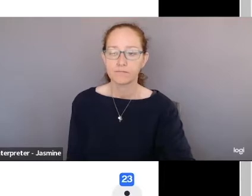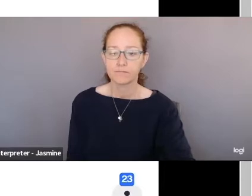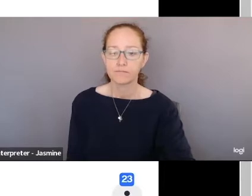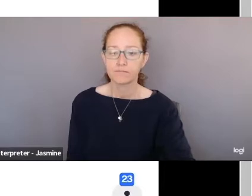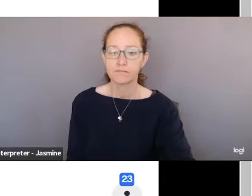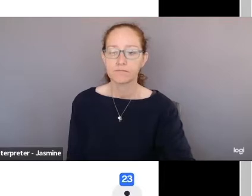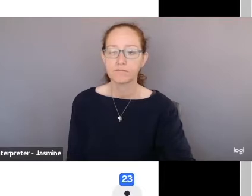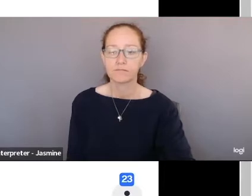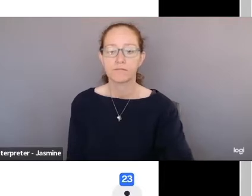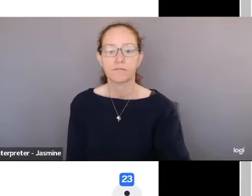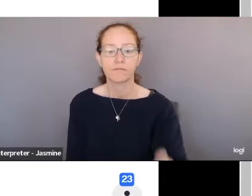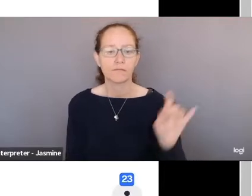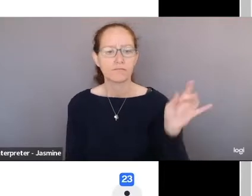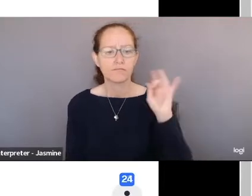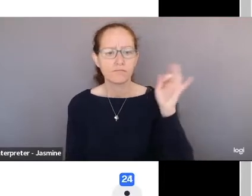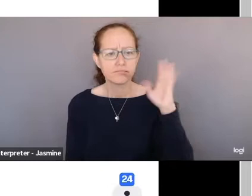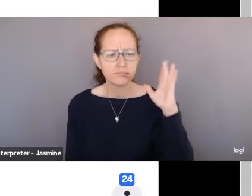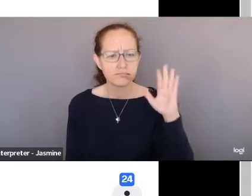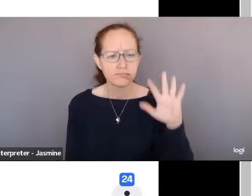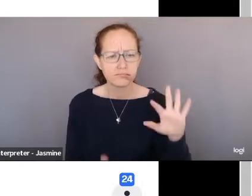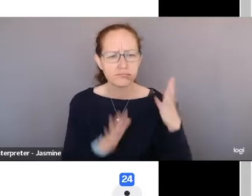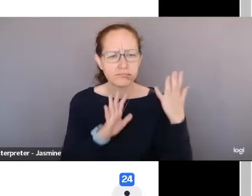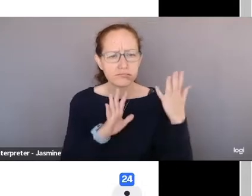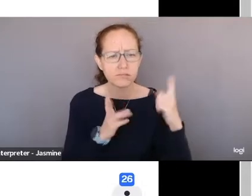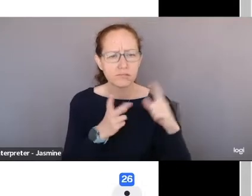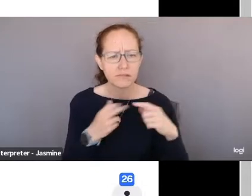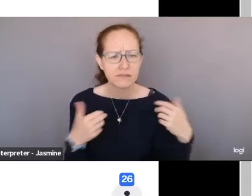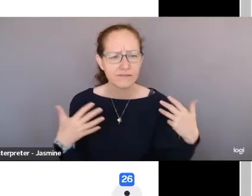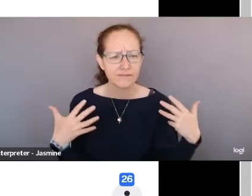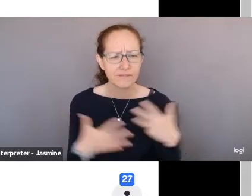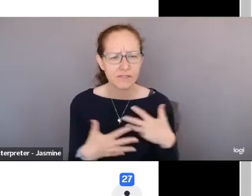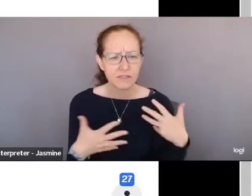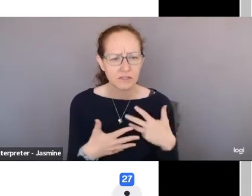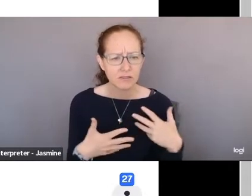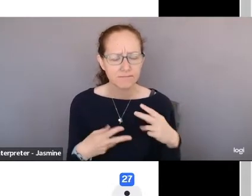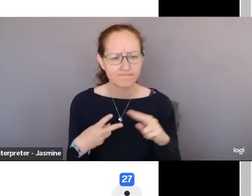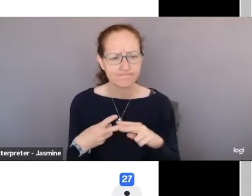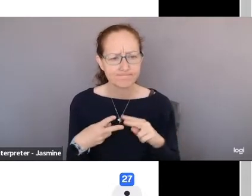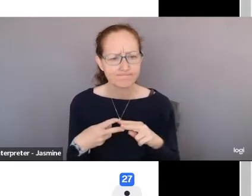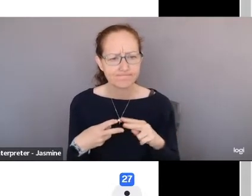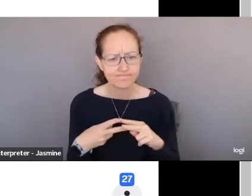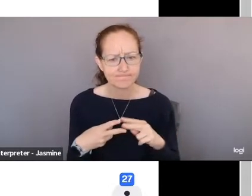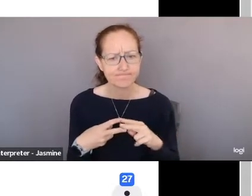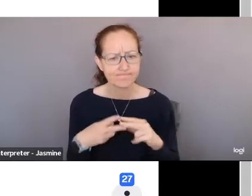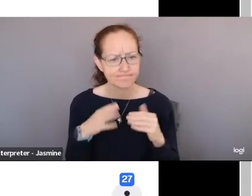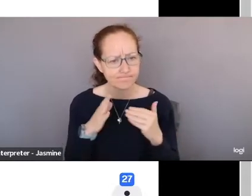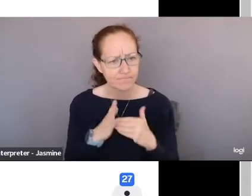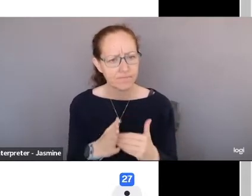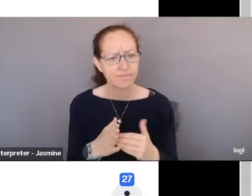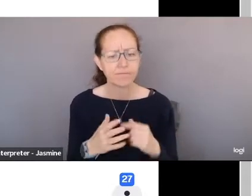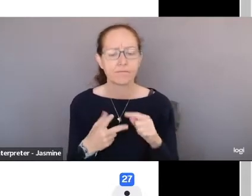Crisis and fear seem to be centering things, but also action.